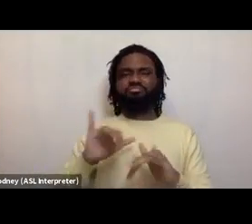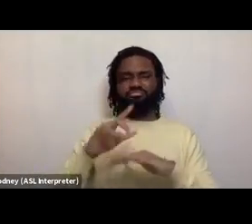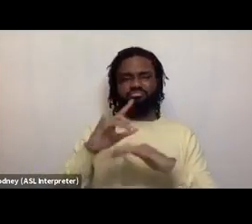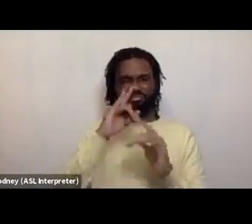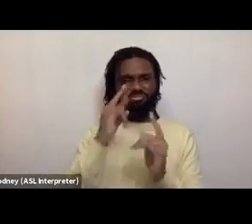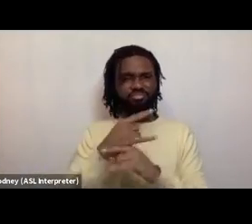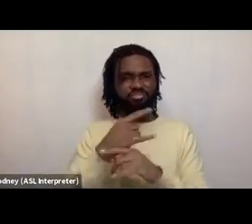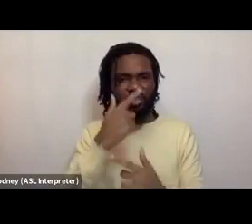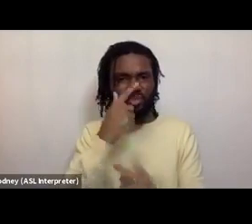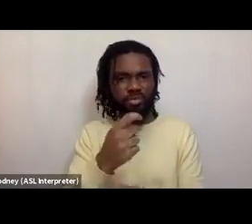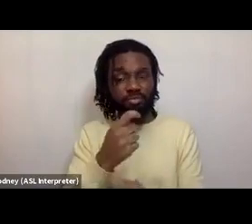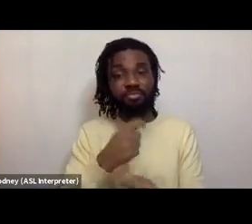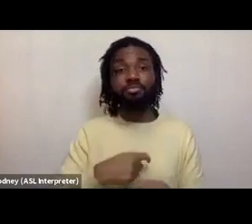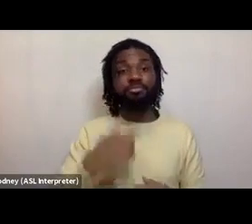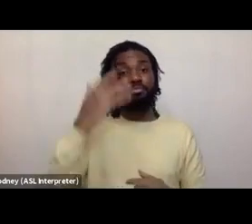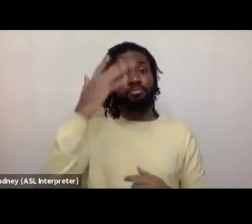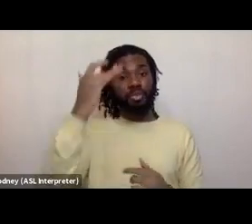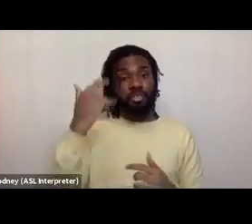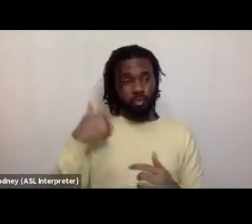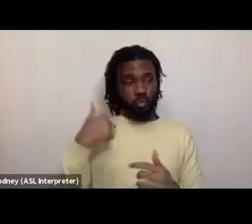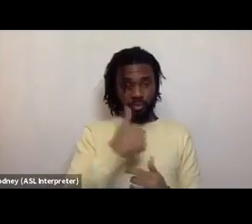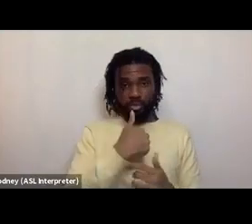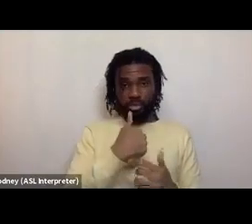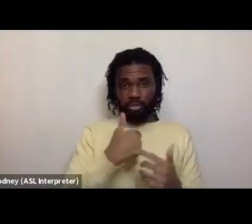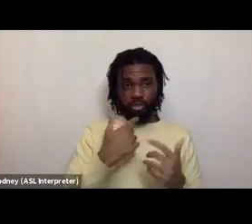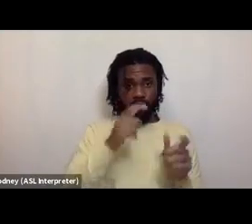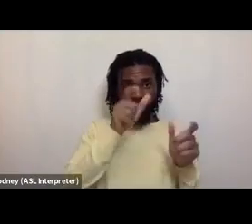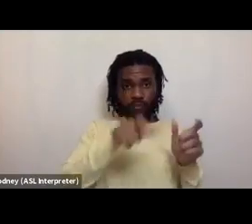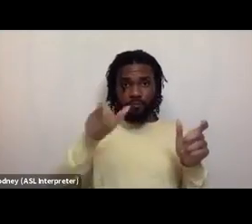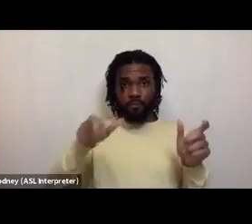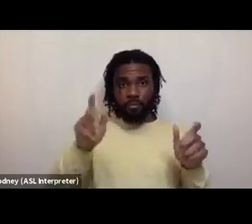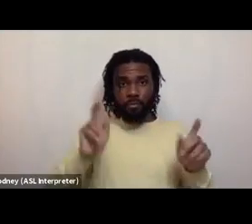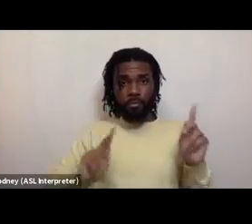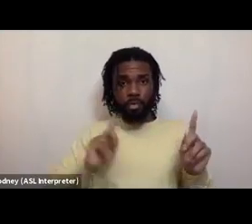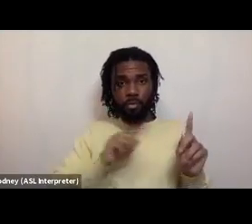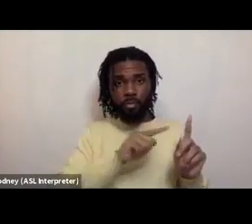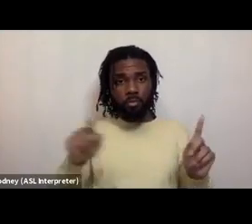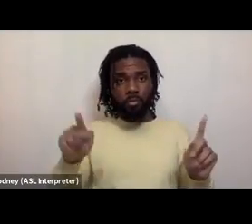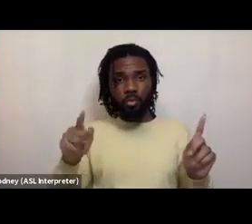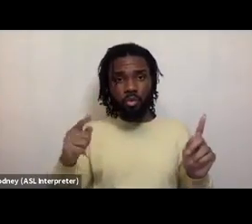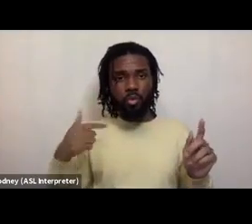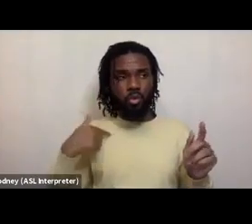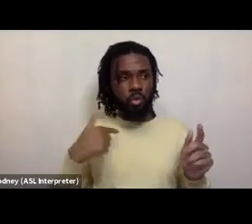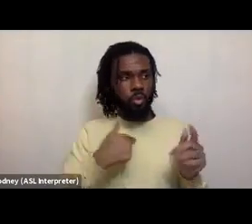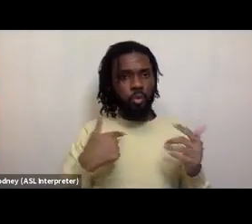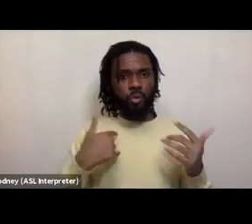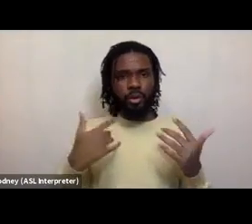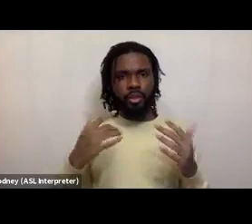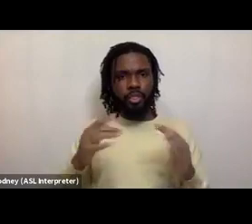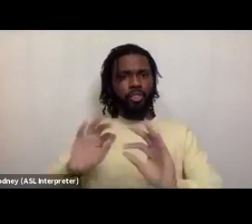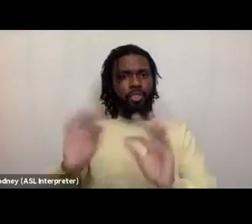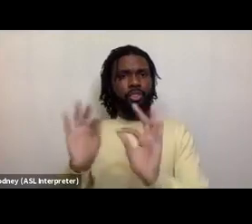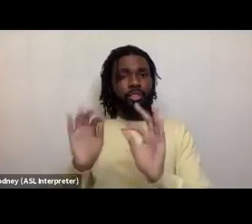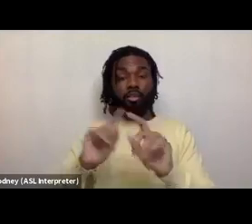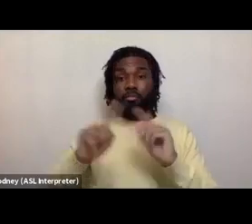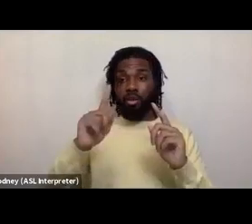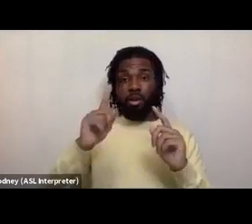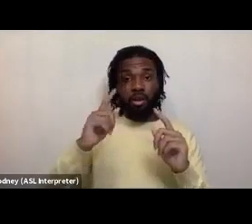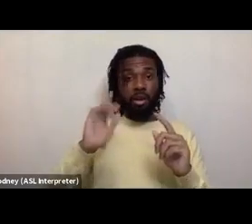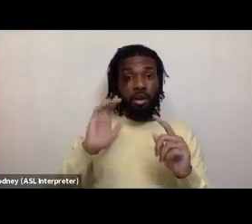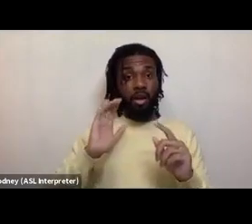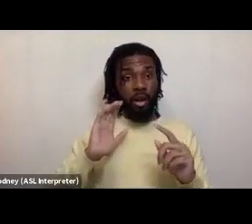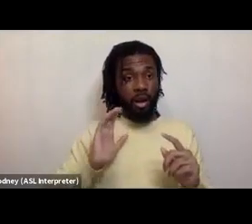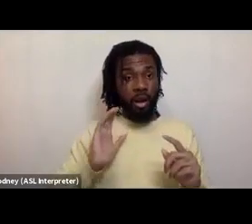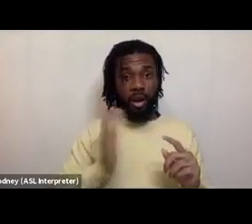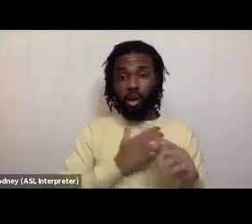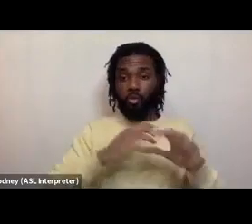as individuals, as individual people, we are disposable. But as a group, our labor